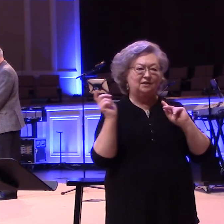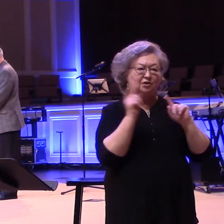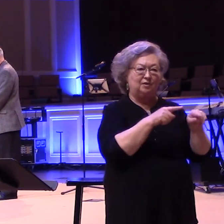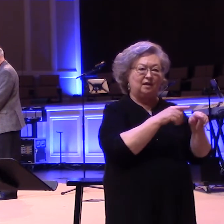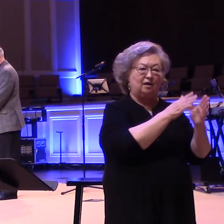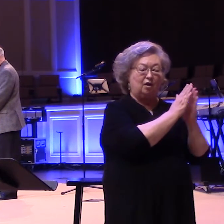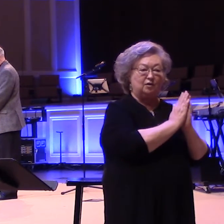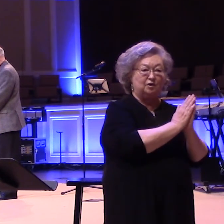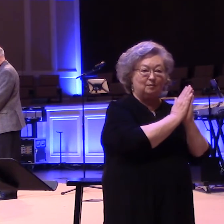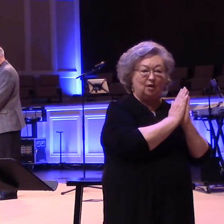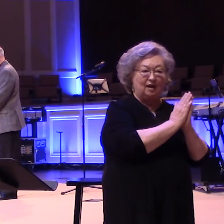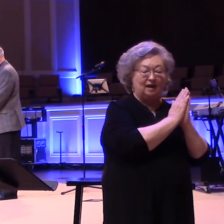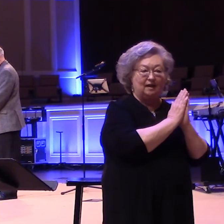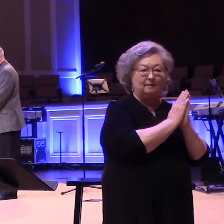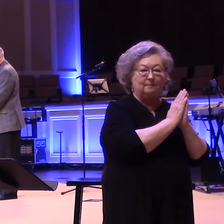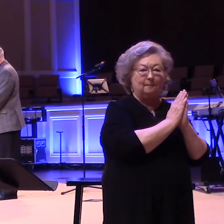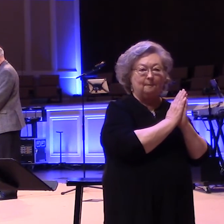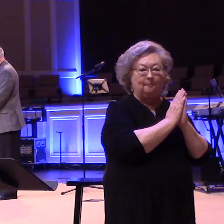give.